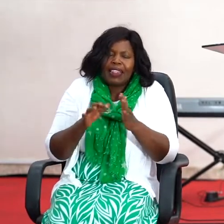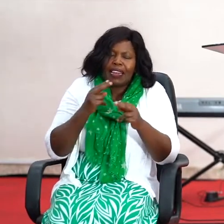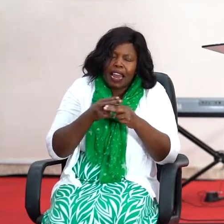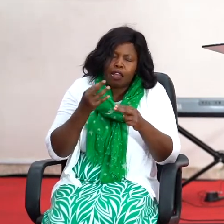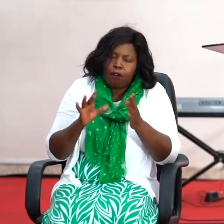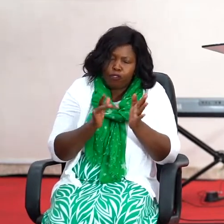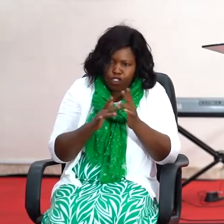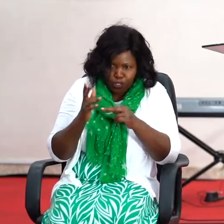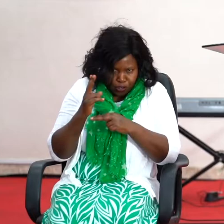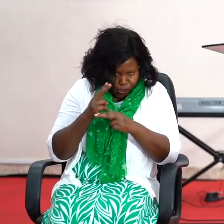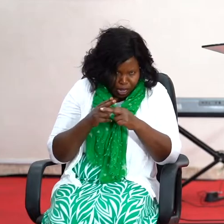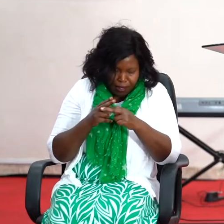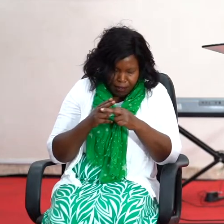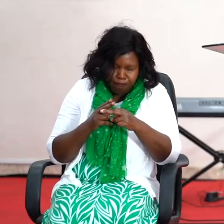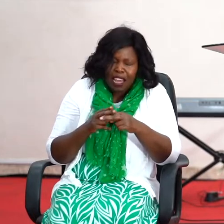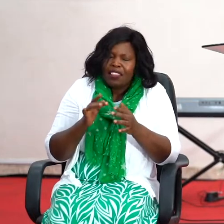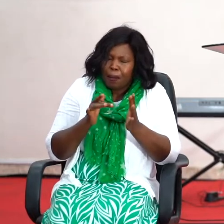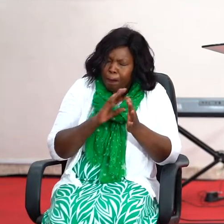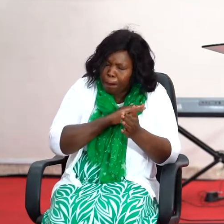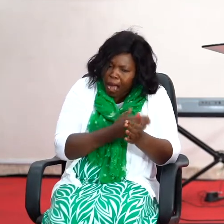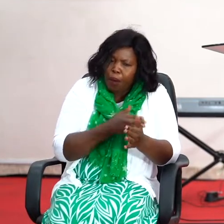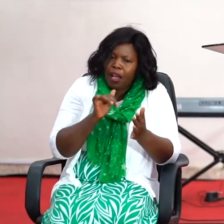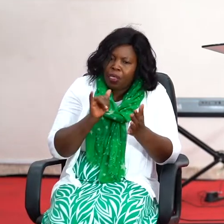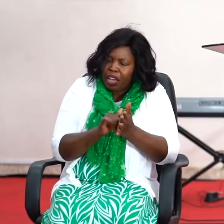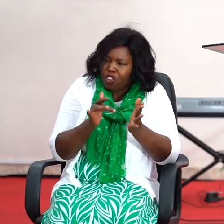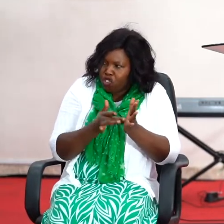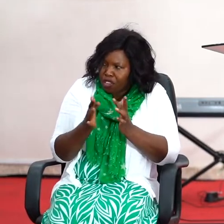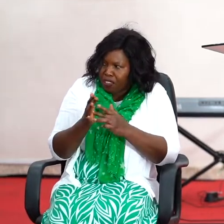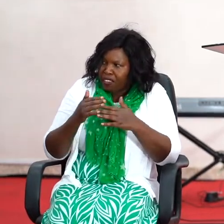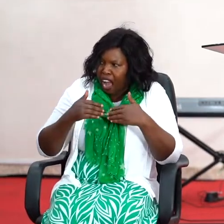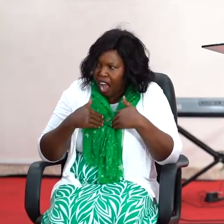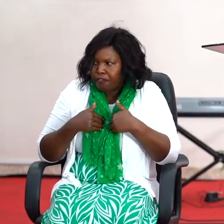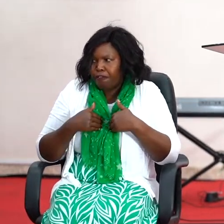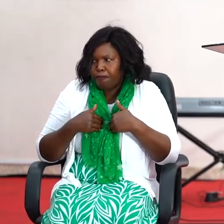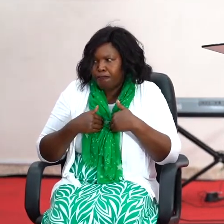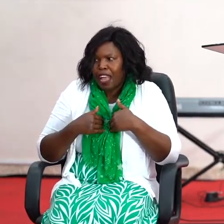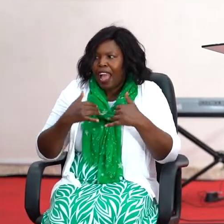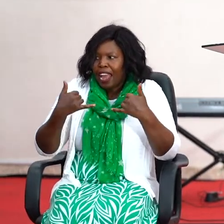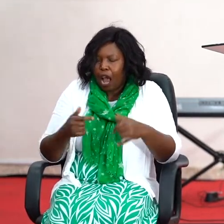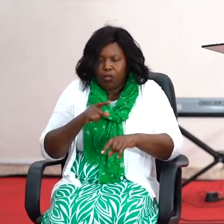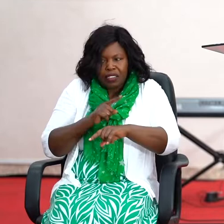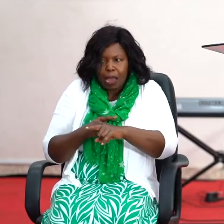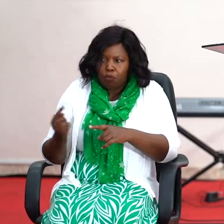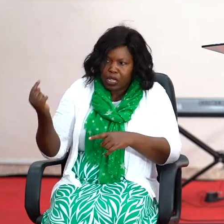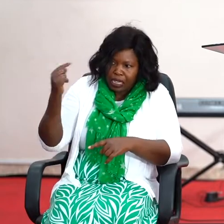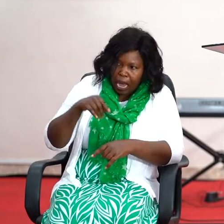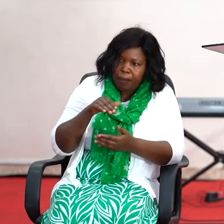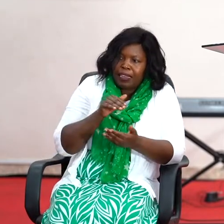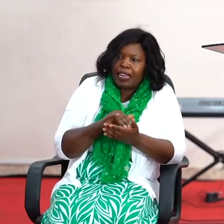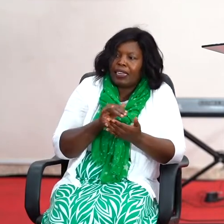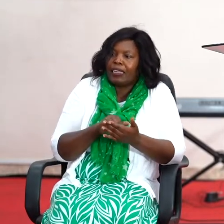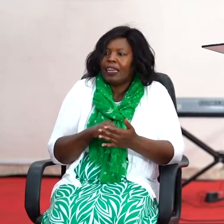power that Jesus carried in him. It was God's power. And so when we come again